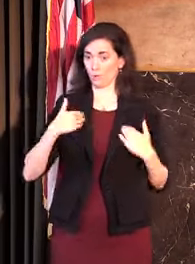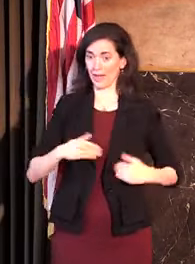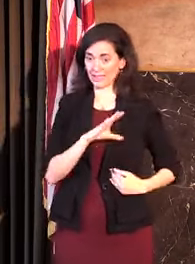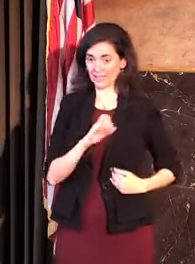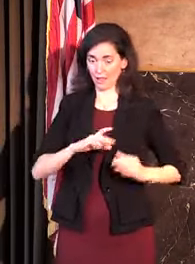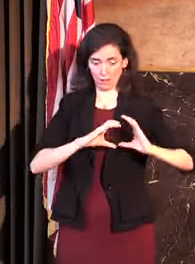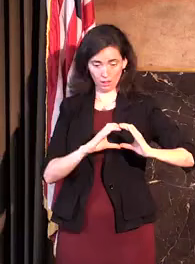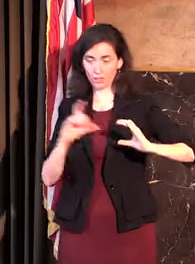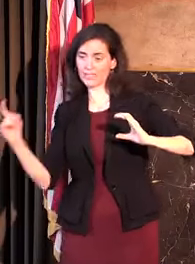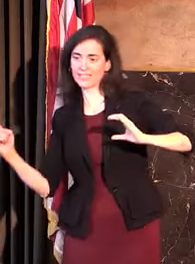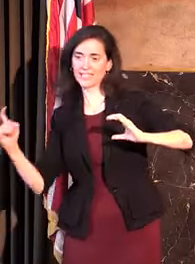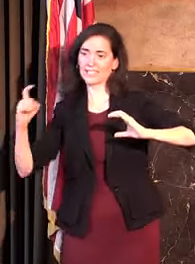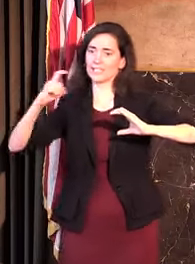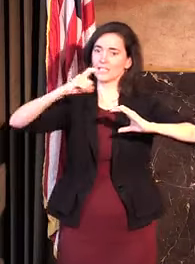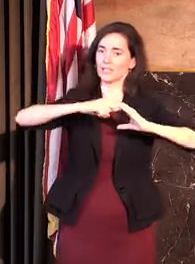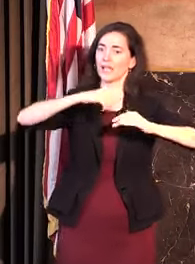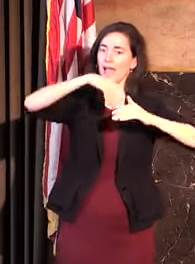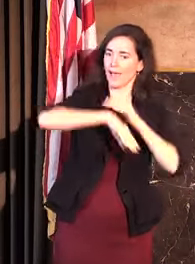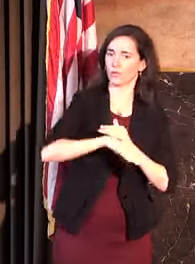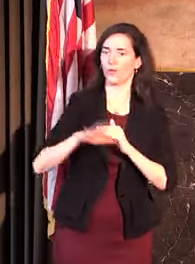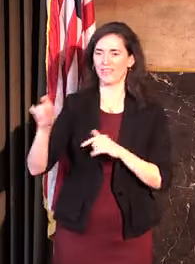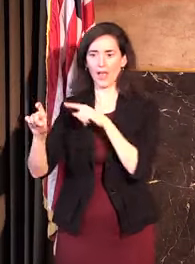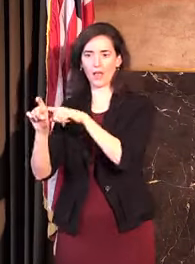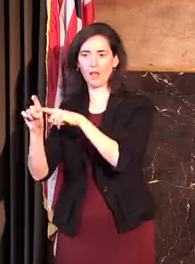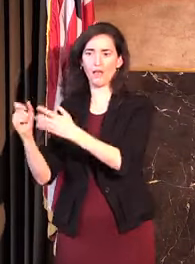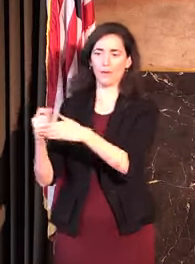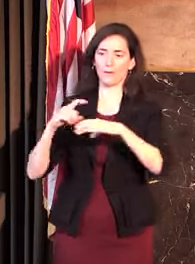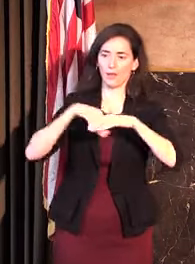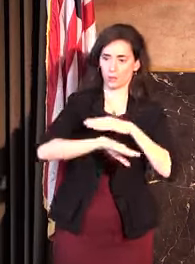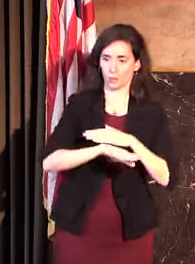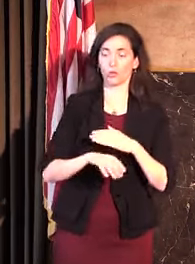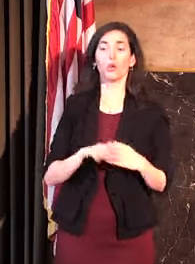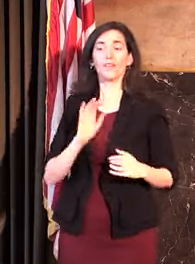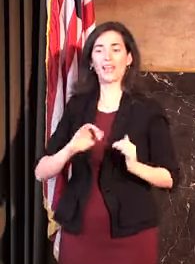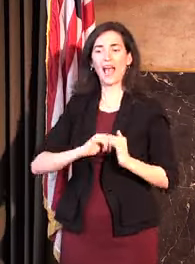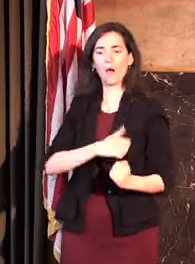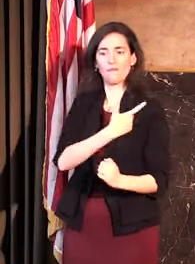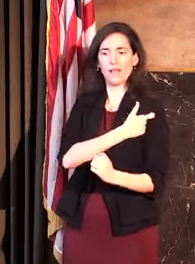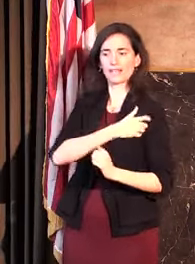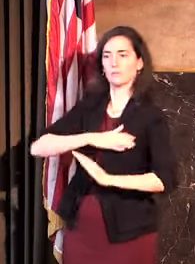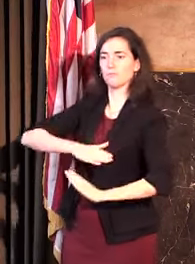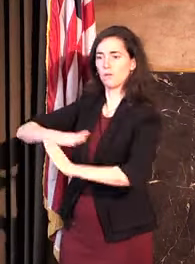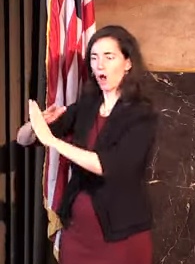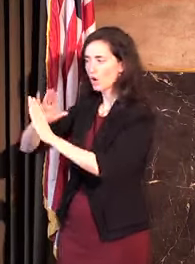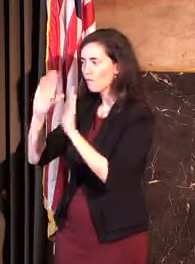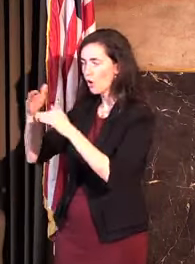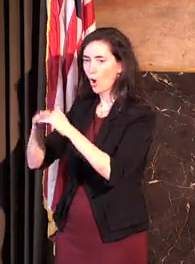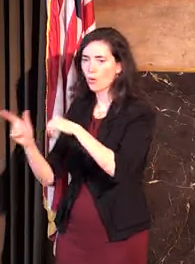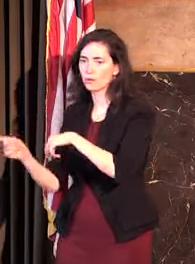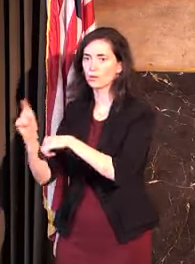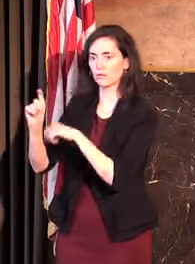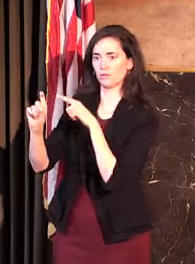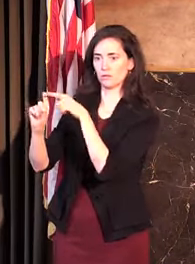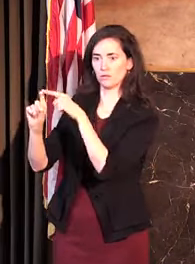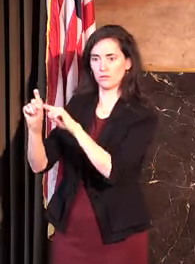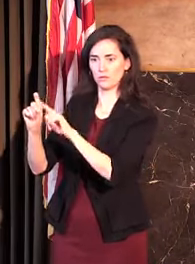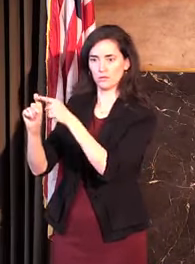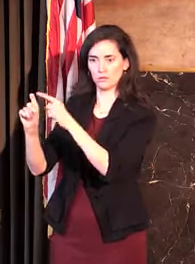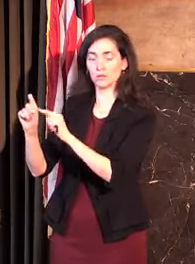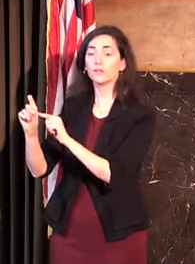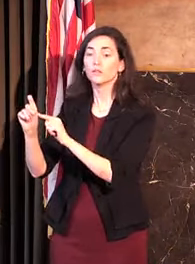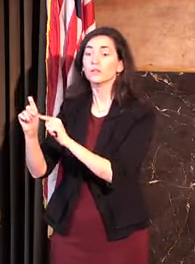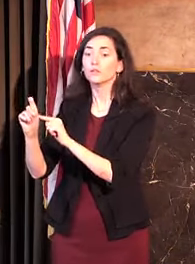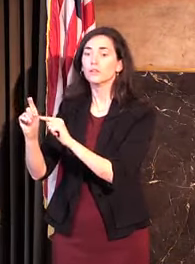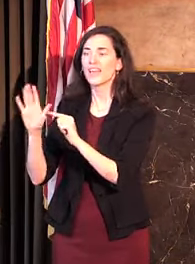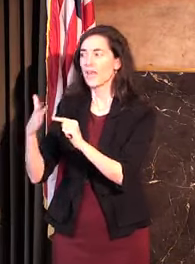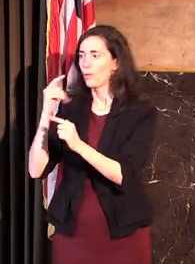by vaccines and some therapeutics, and that's what a lot of the discussion is focusing on right now. Because